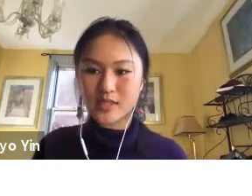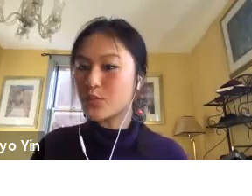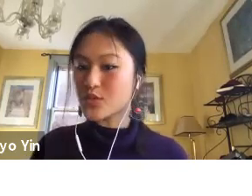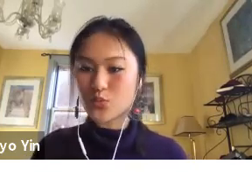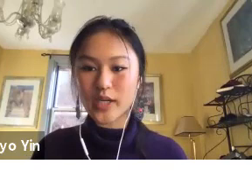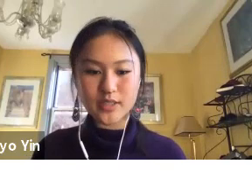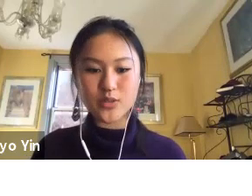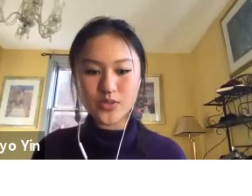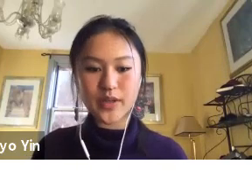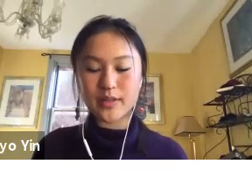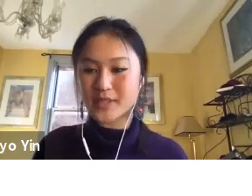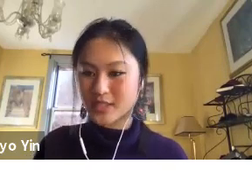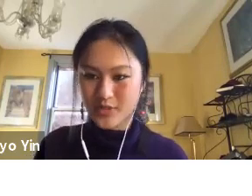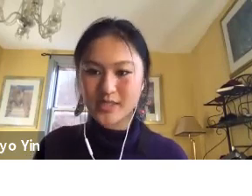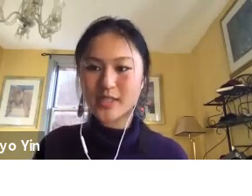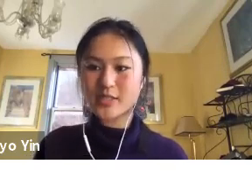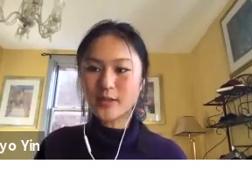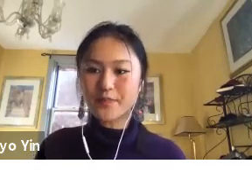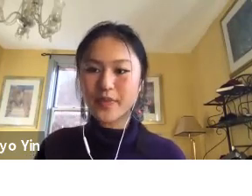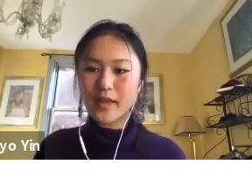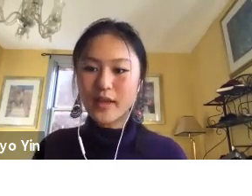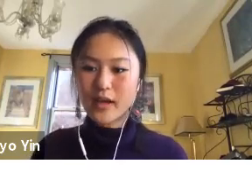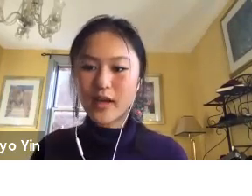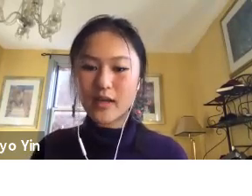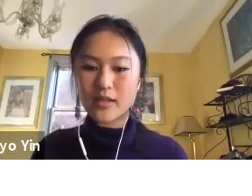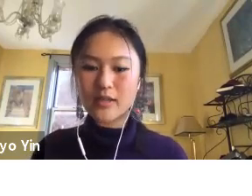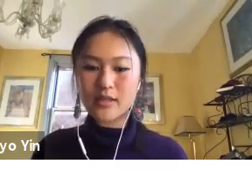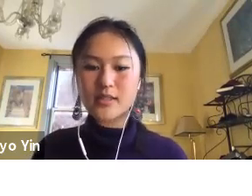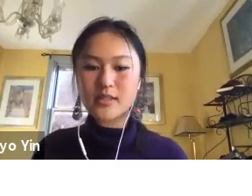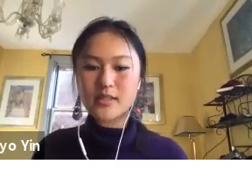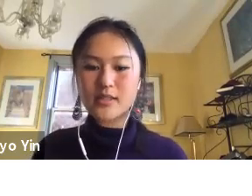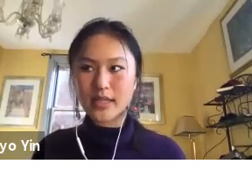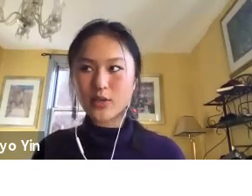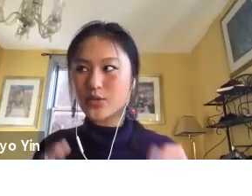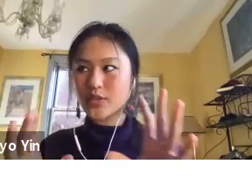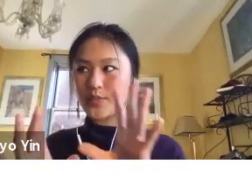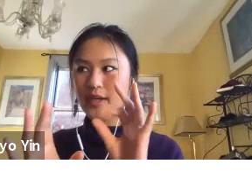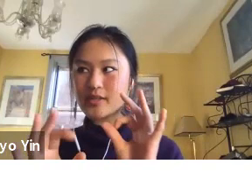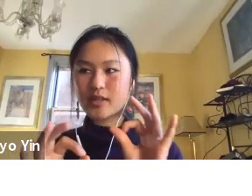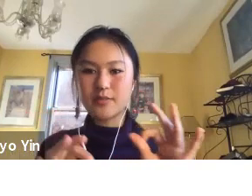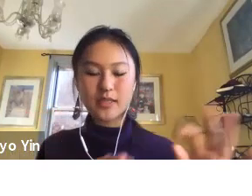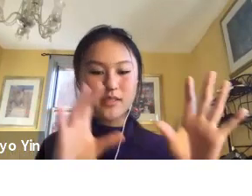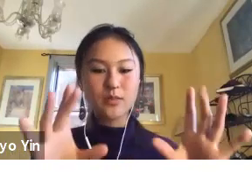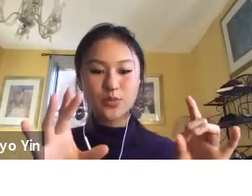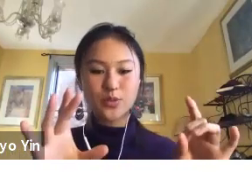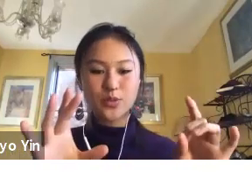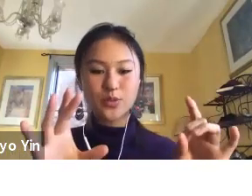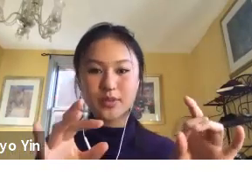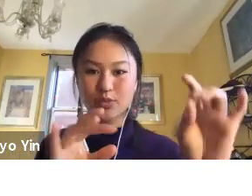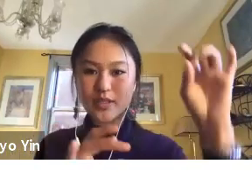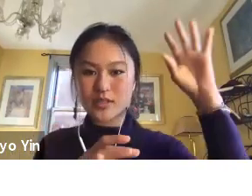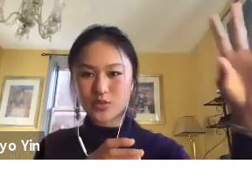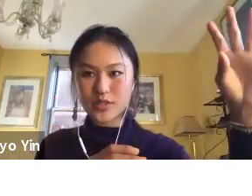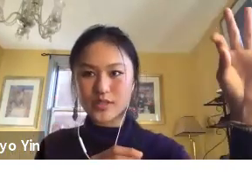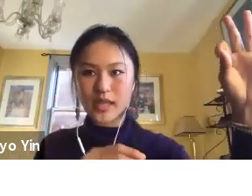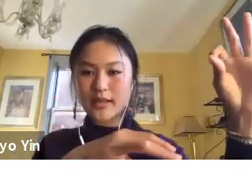that is the most widely used for machine translation. And this is the metric that only compares like the subwords